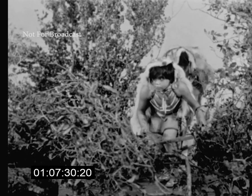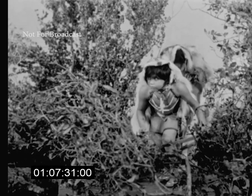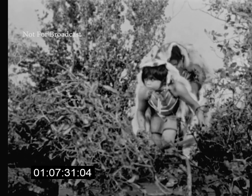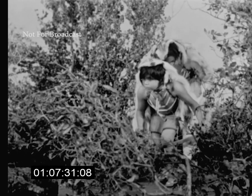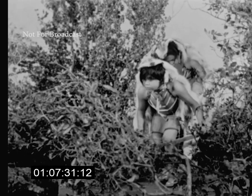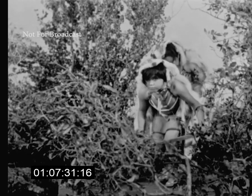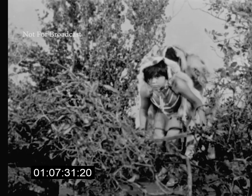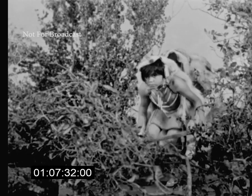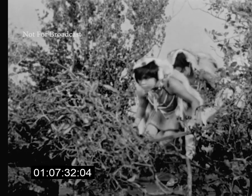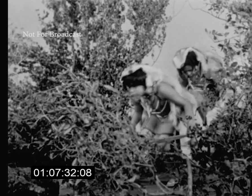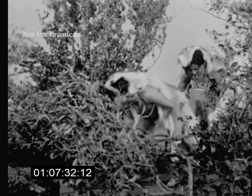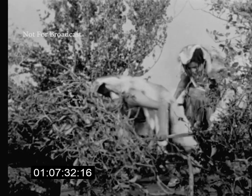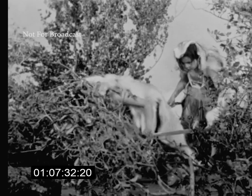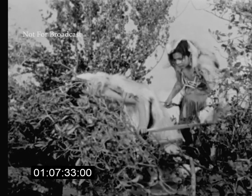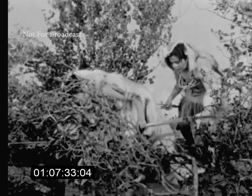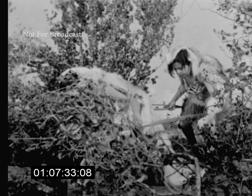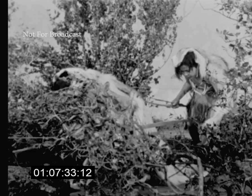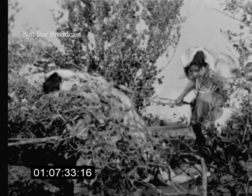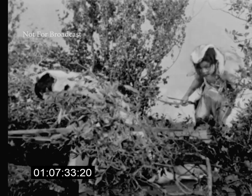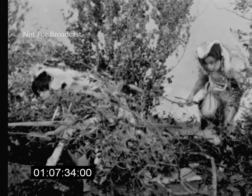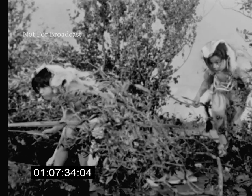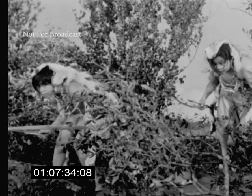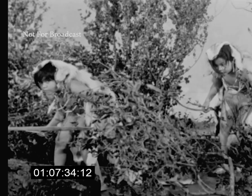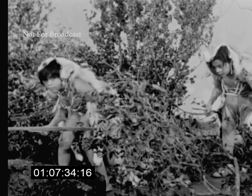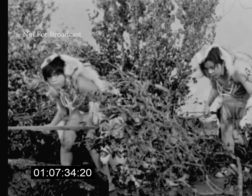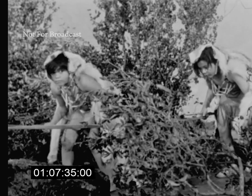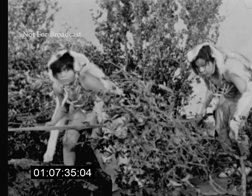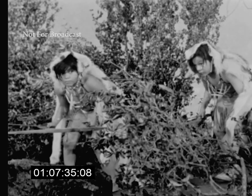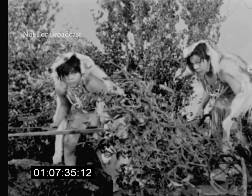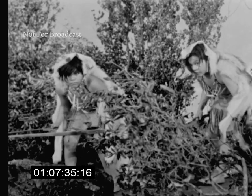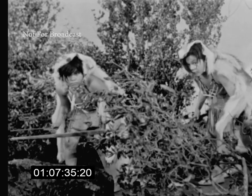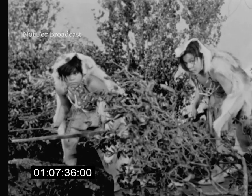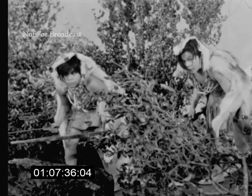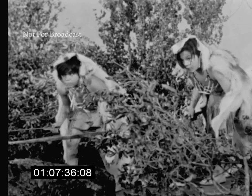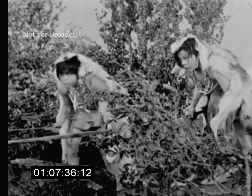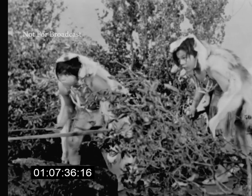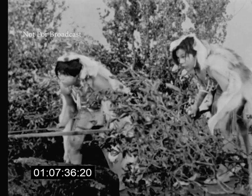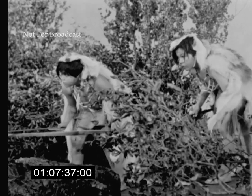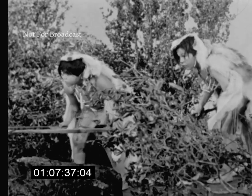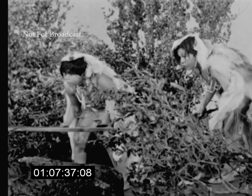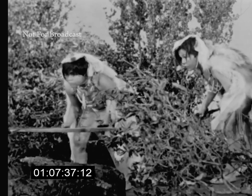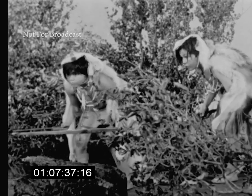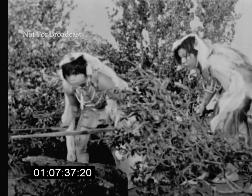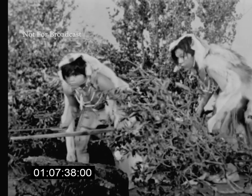Now, part of the instruction they've received is that be sure to hunt downwind so the animals won't scent